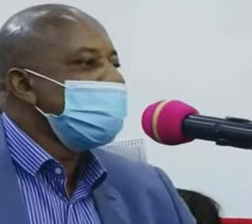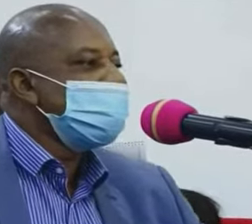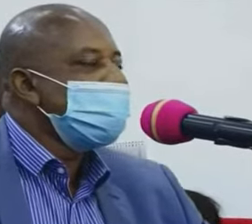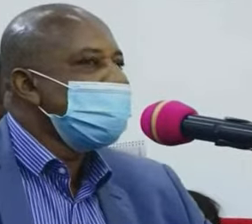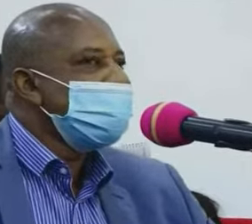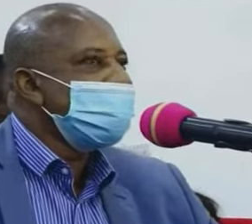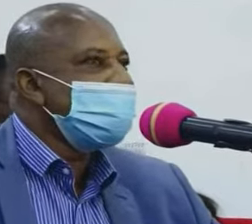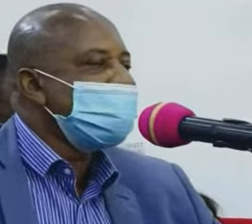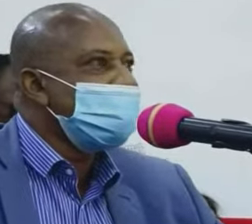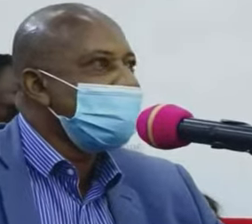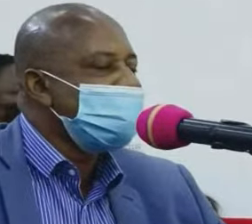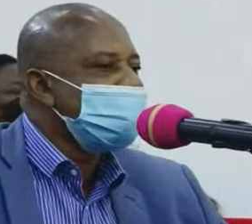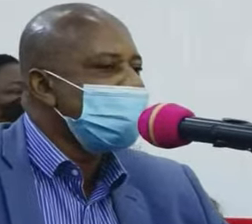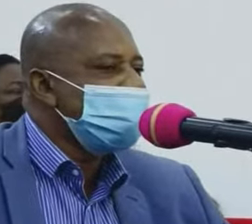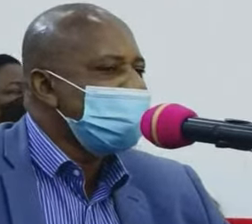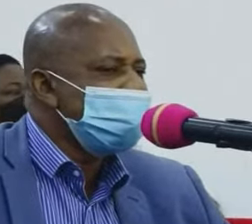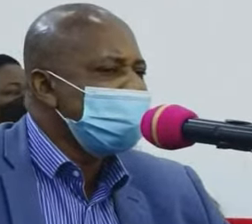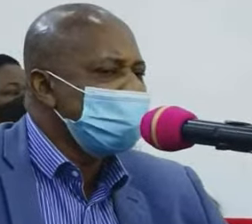that